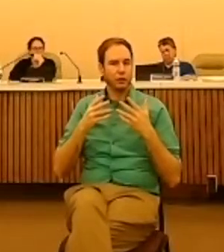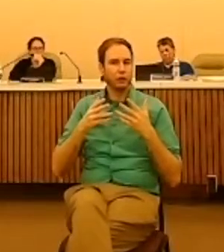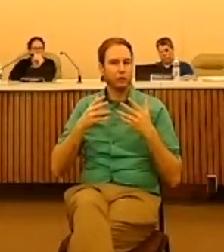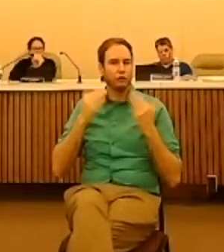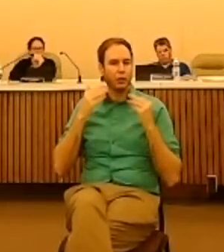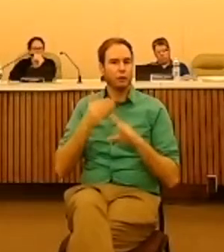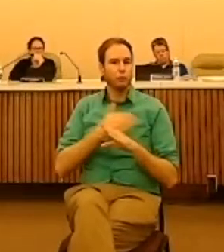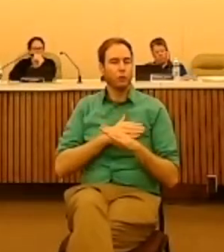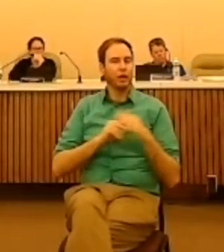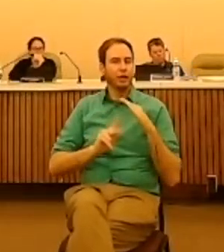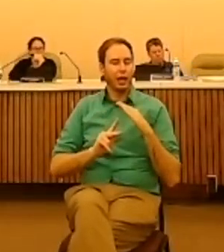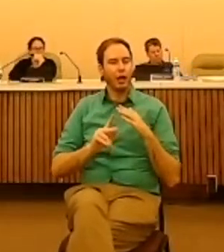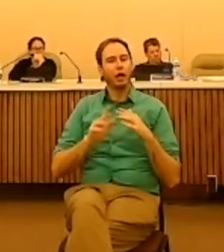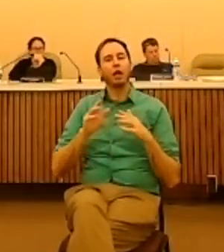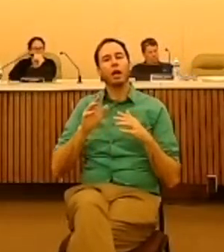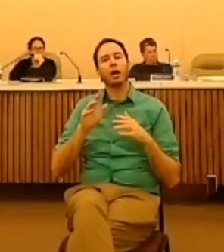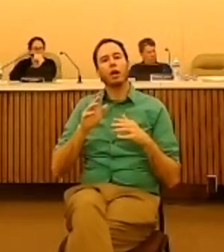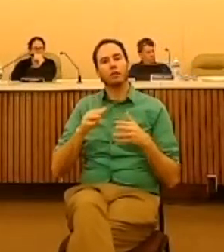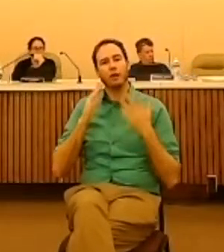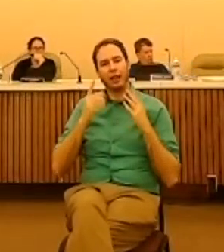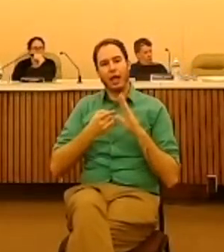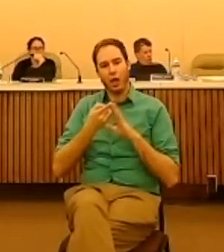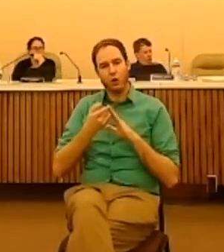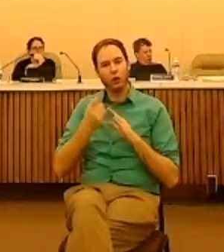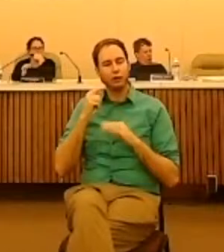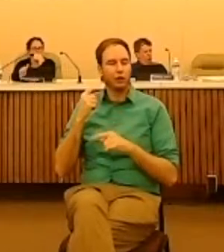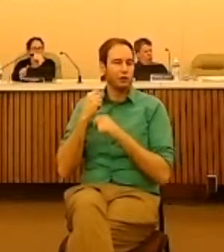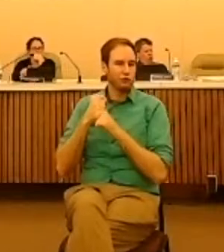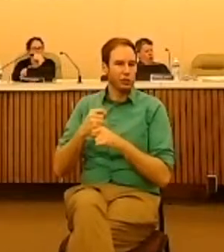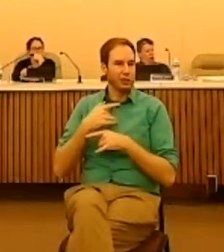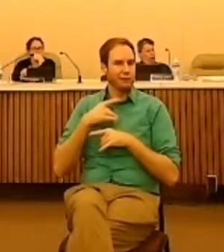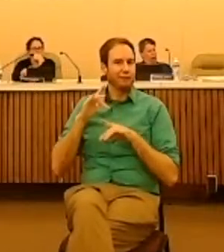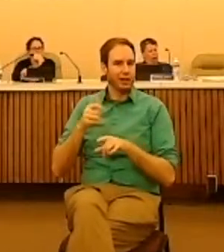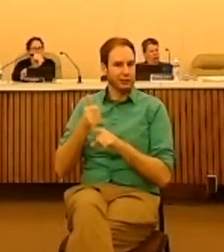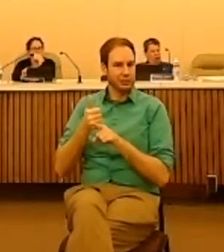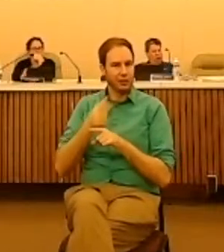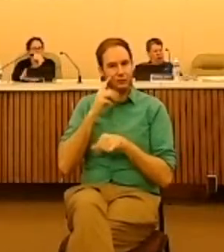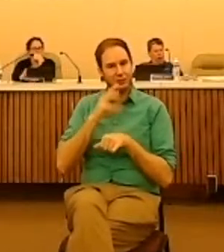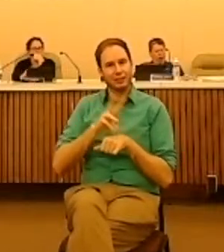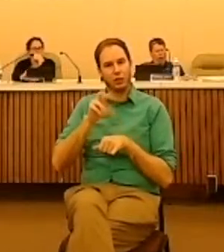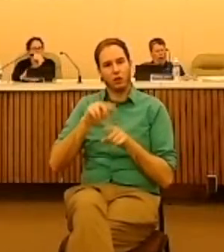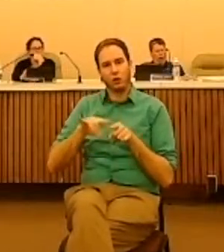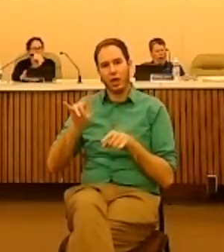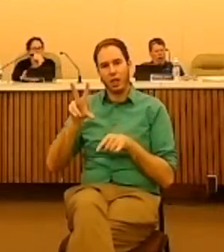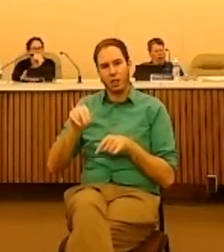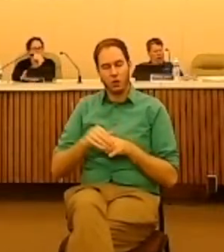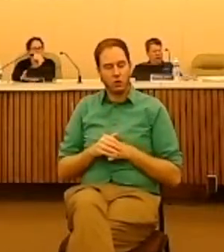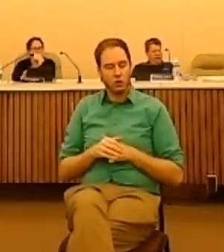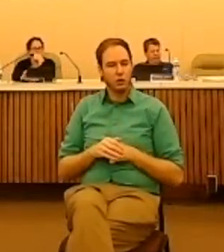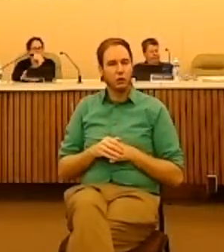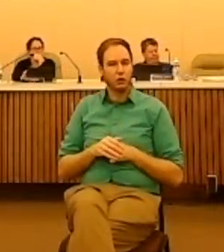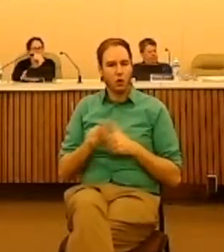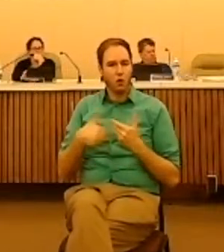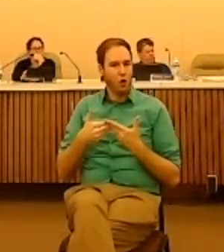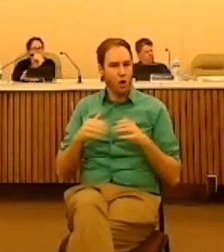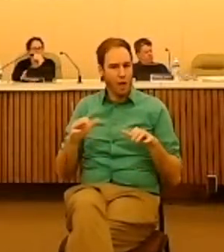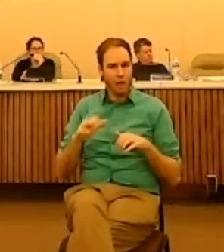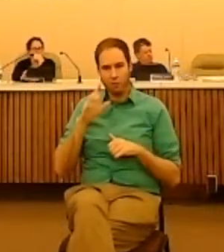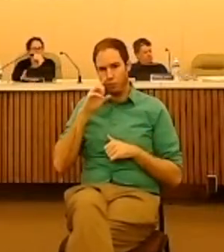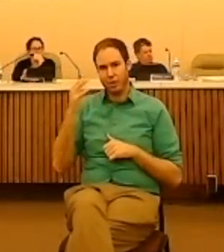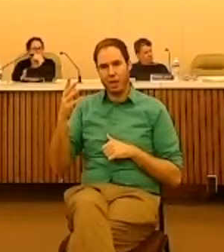Preschool friendly hours are 4 to 6, and the traditional event is 6:30 to 8:30. All activities will be